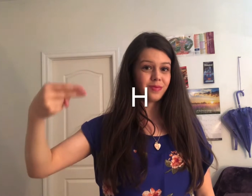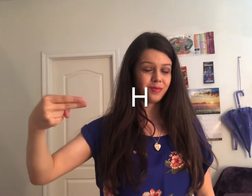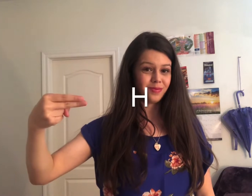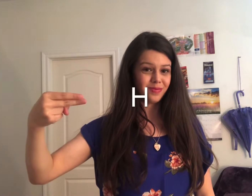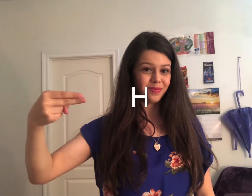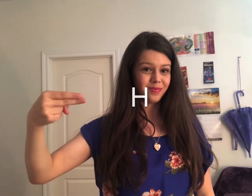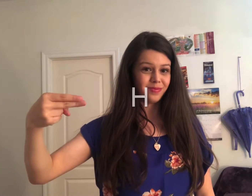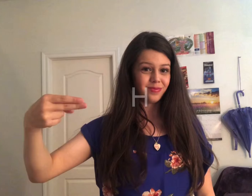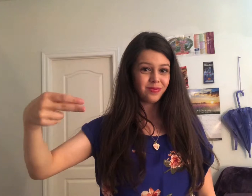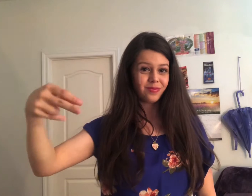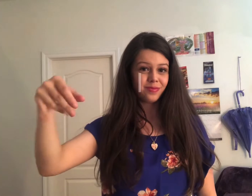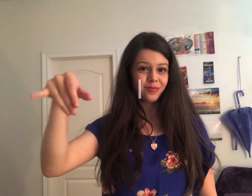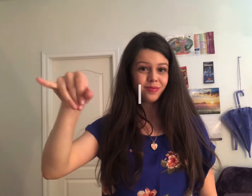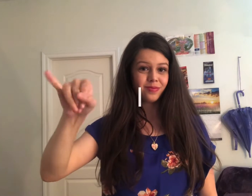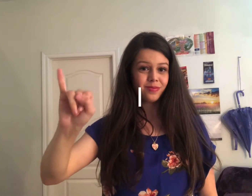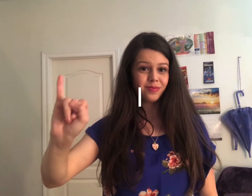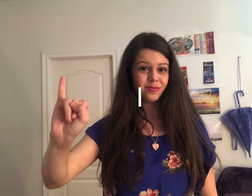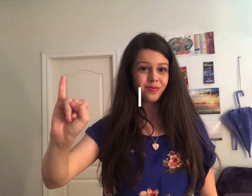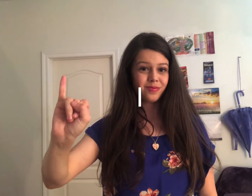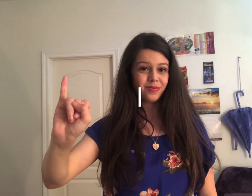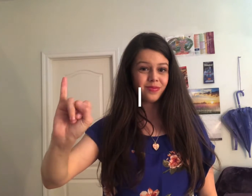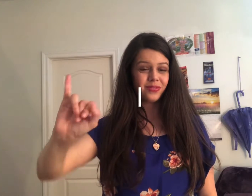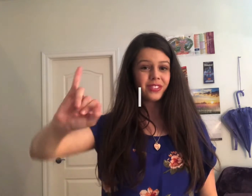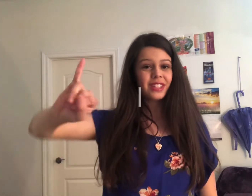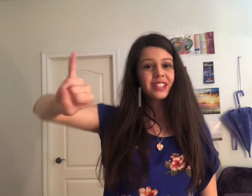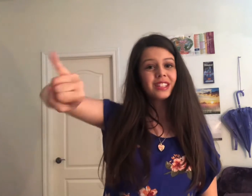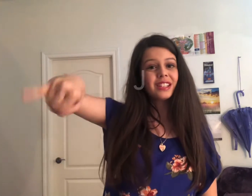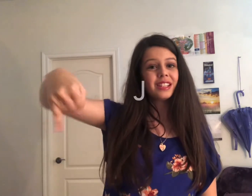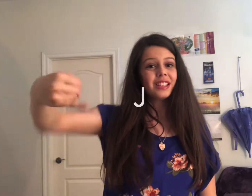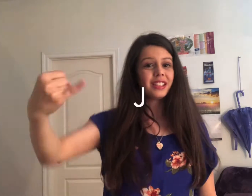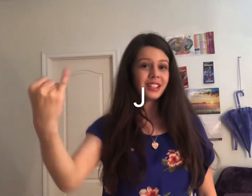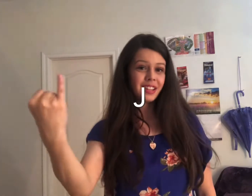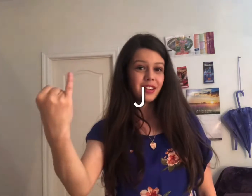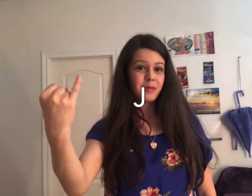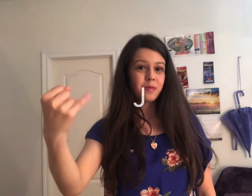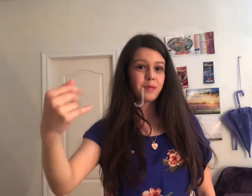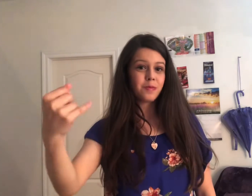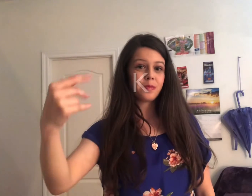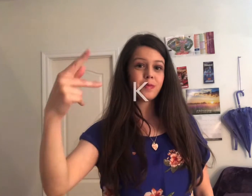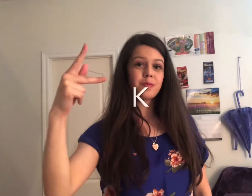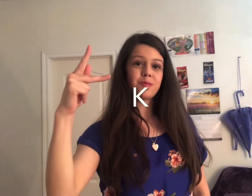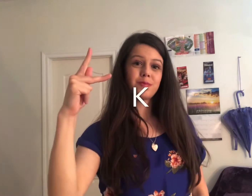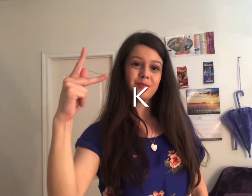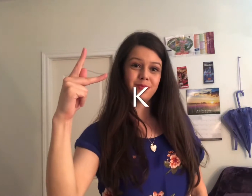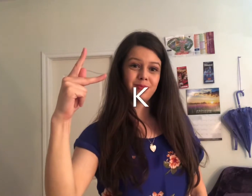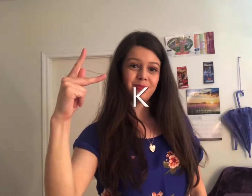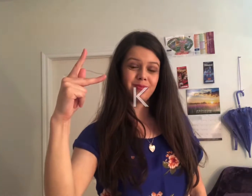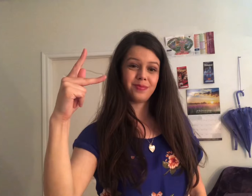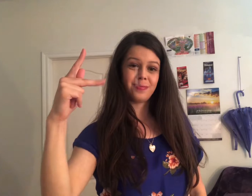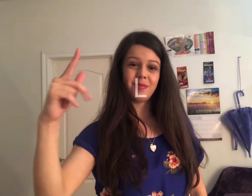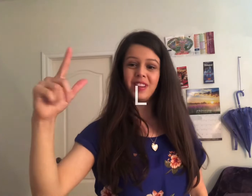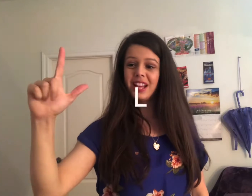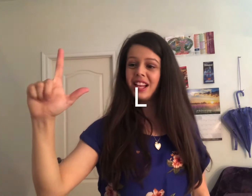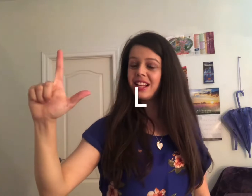H, I, J, K,